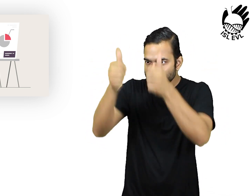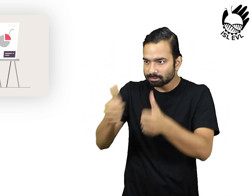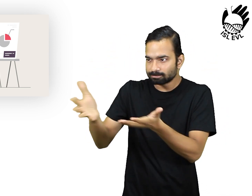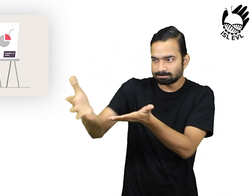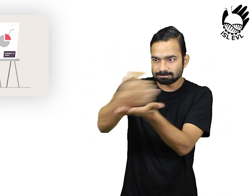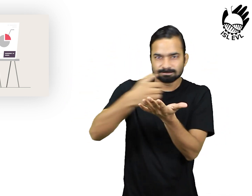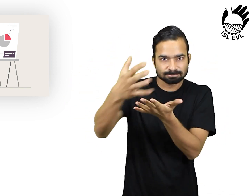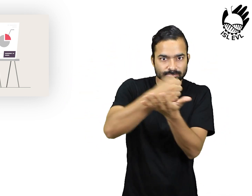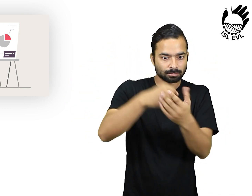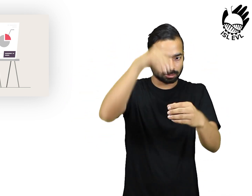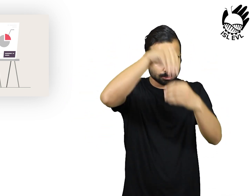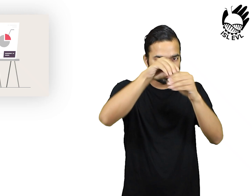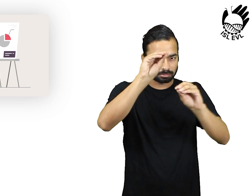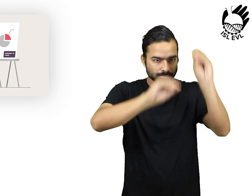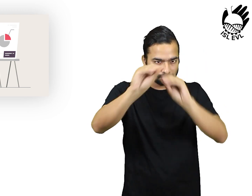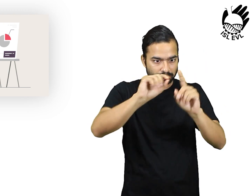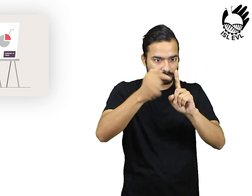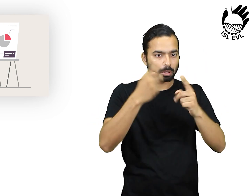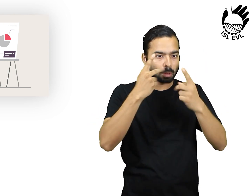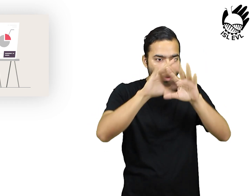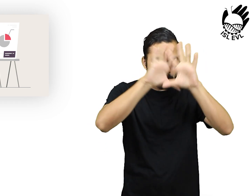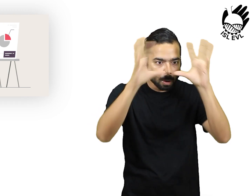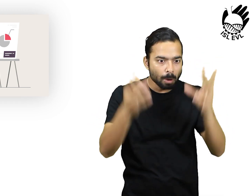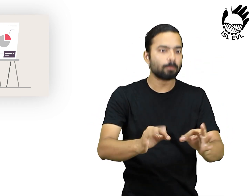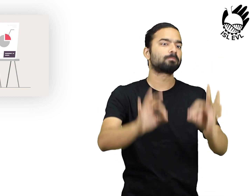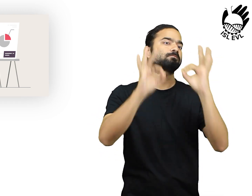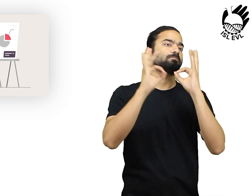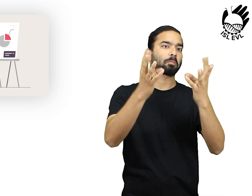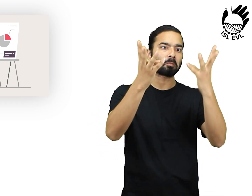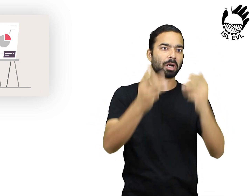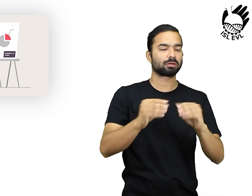Marks will also be given on the basis of forensic report and the conclusion.